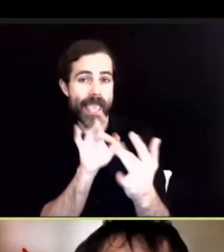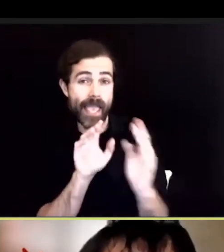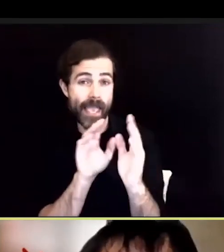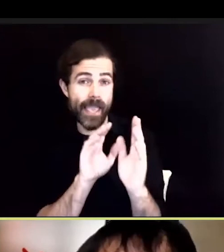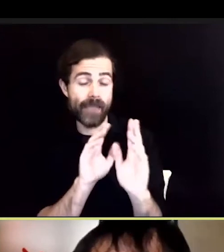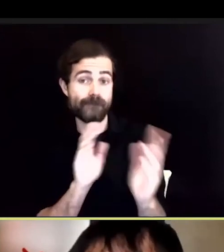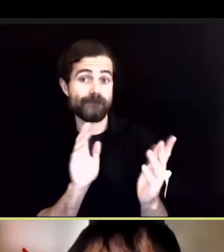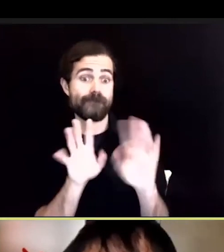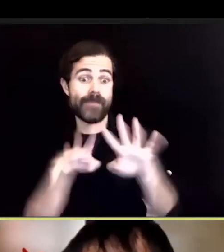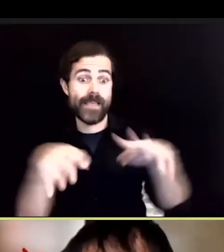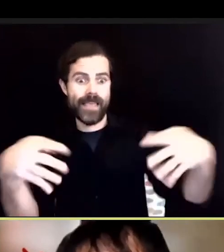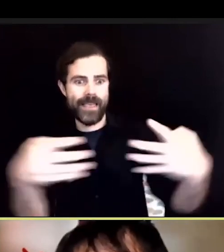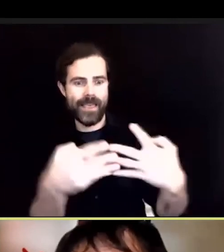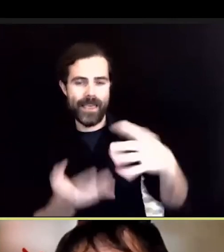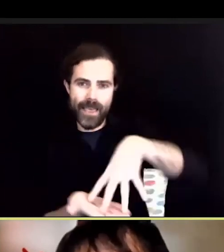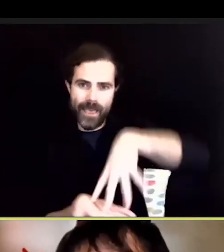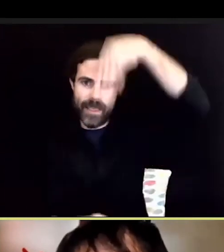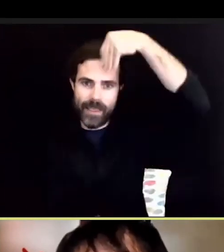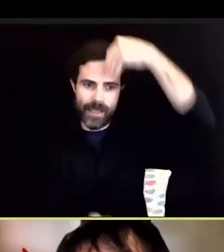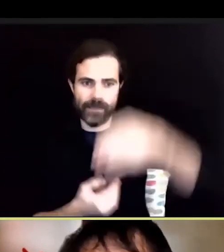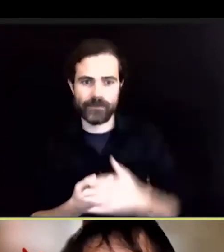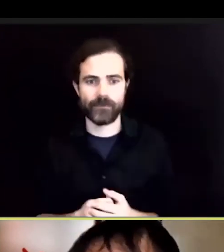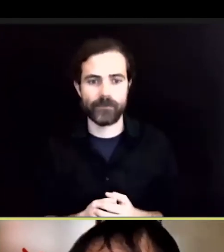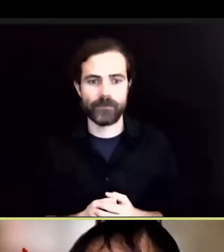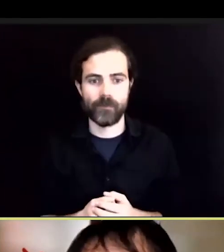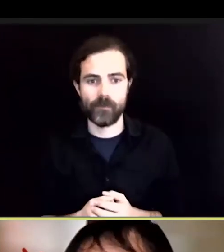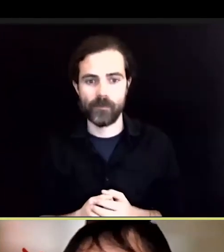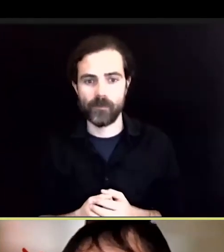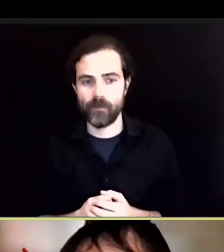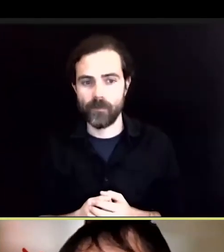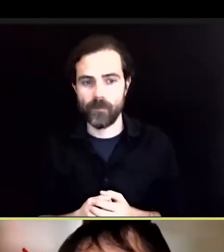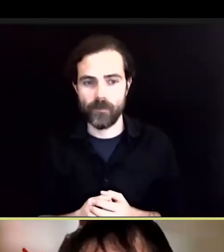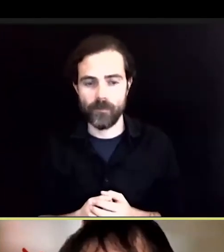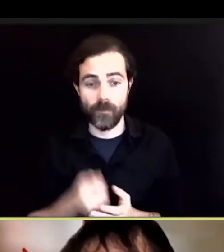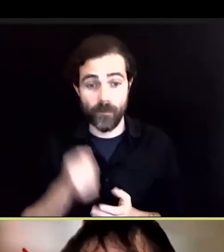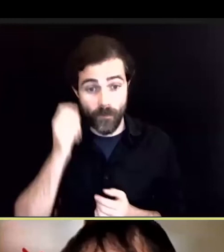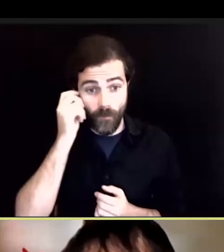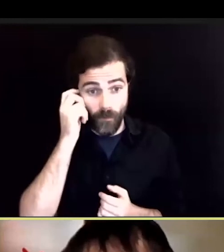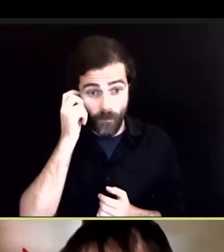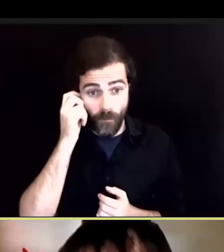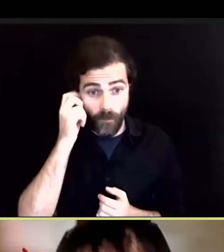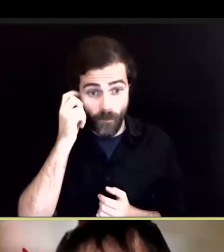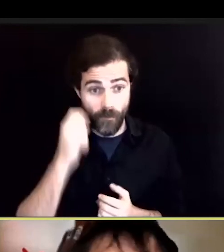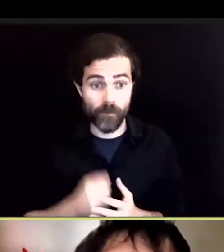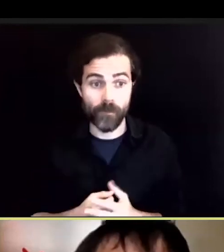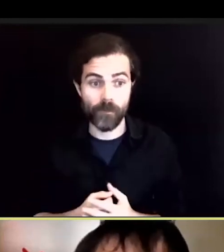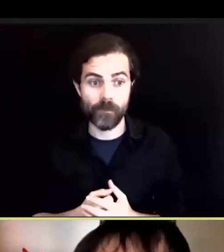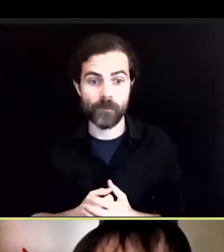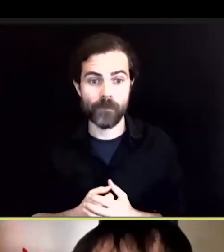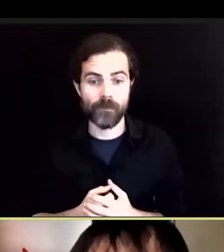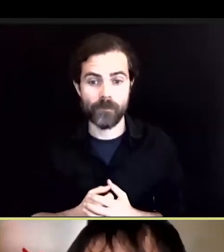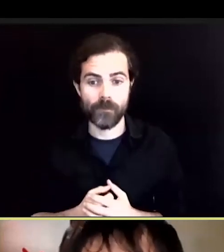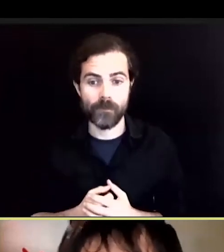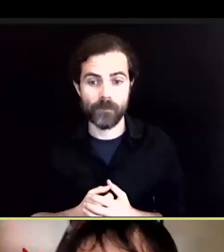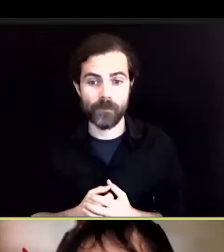different needs and expectations of students with disabilities, and enrich of inclusion, among other